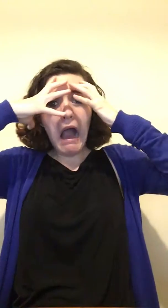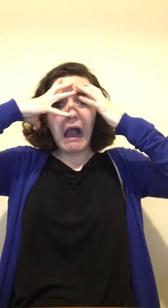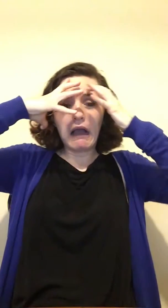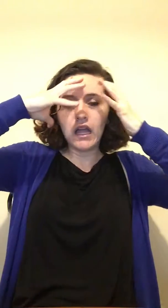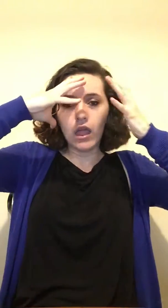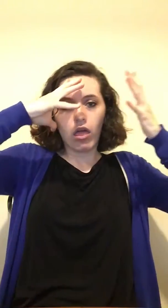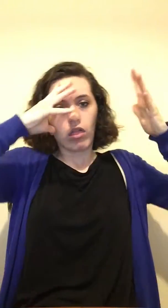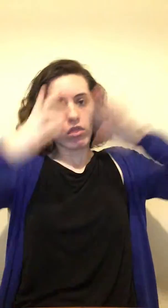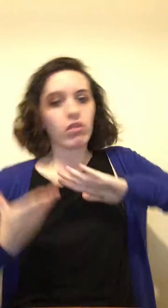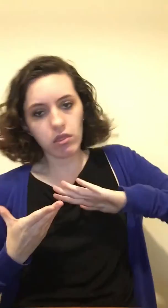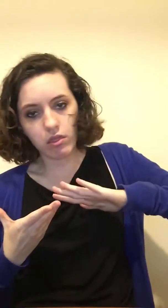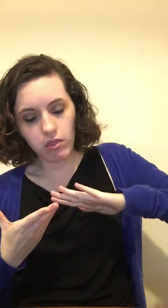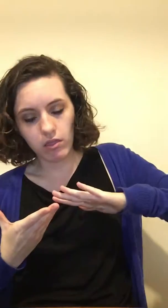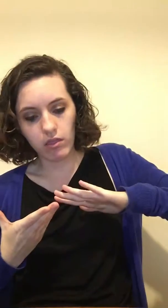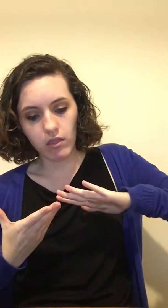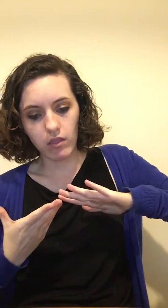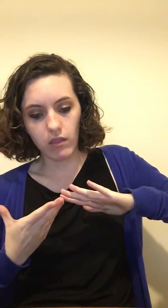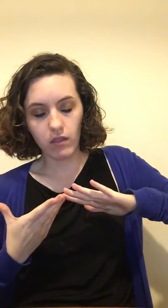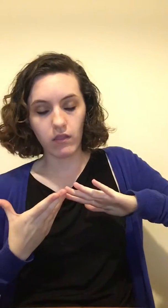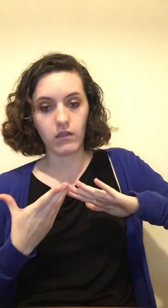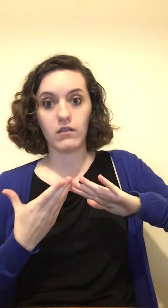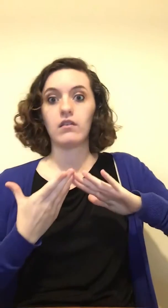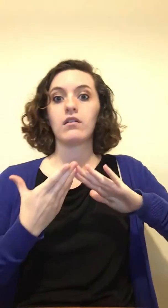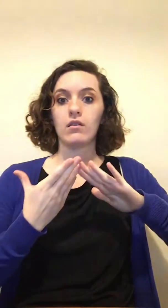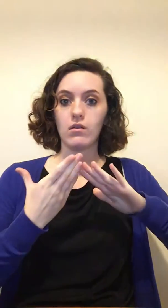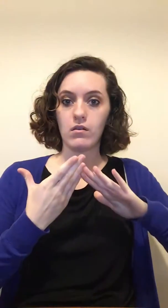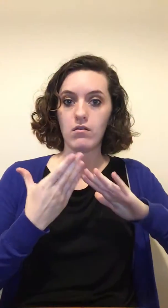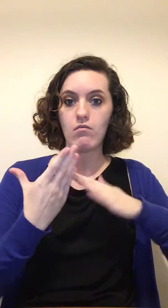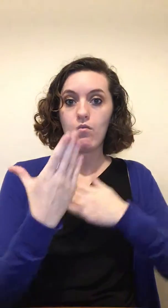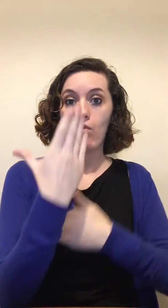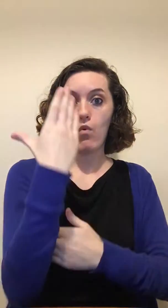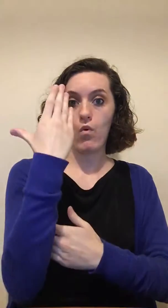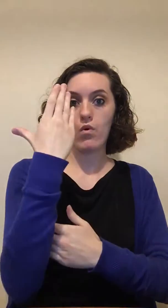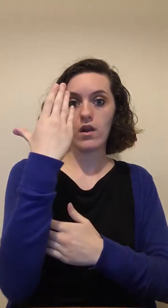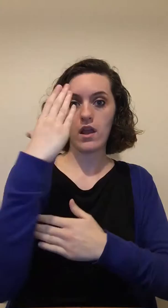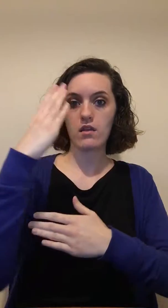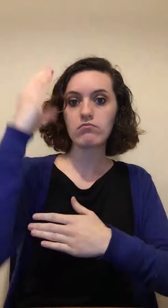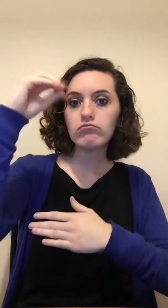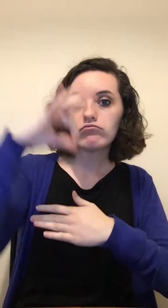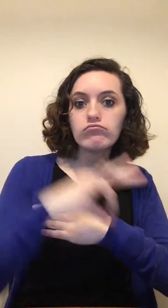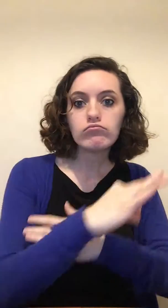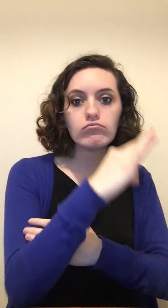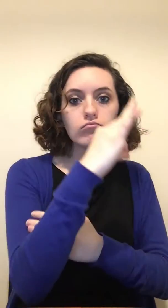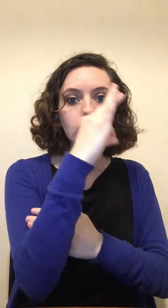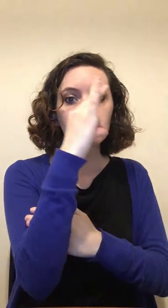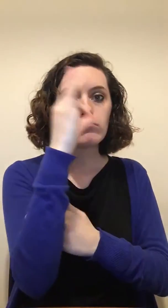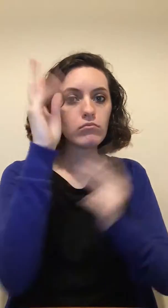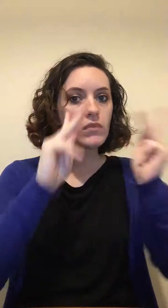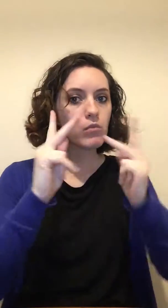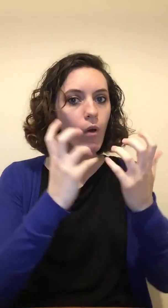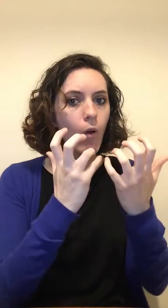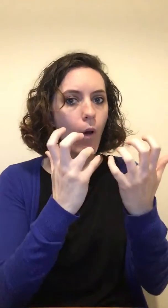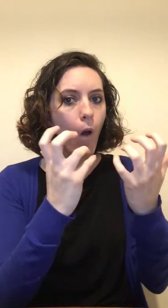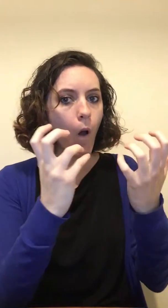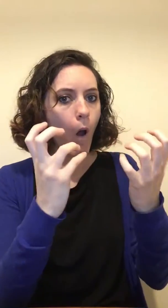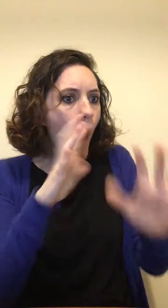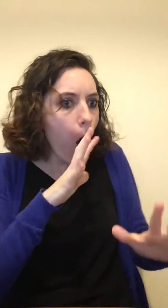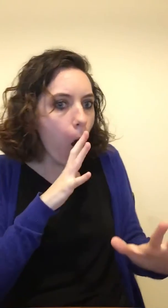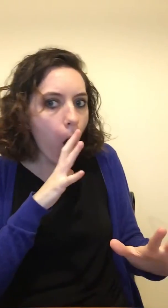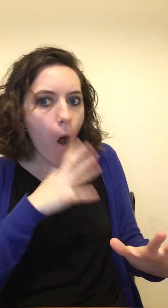dies. It's now morning time. People are shocked. They say, "Wow, the head of the family is dead. So what